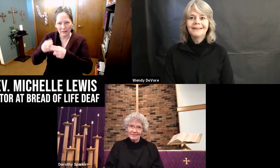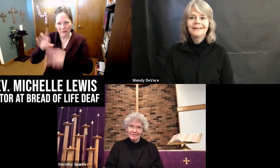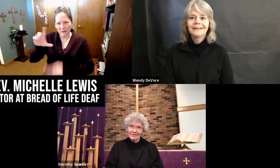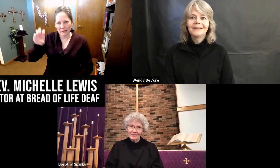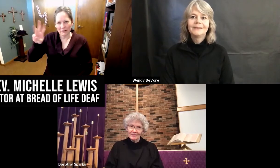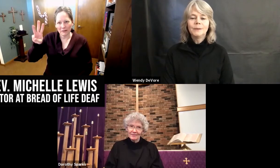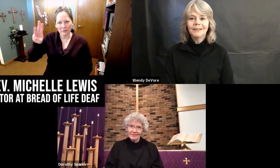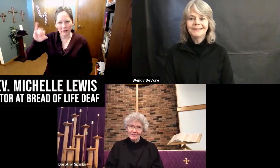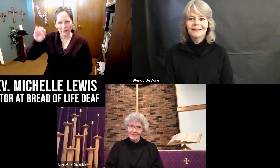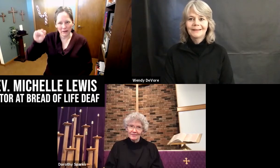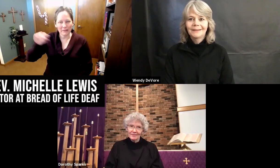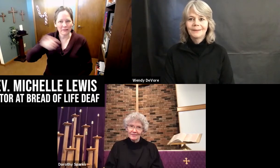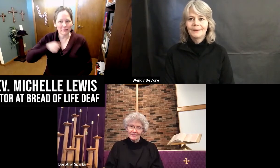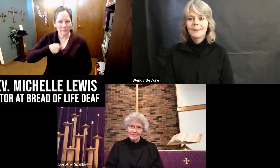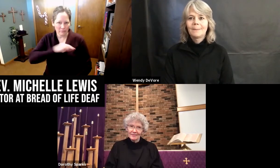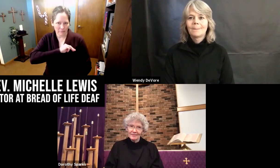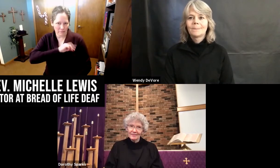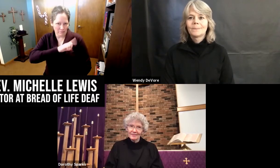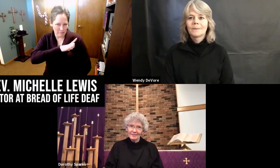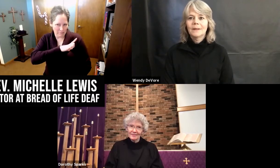Michelle Lewis.